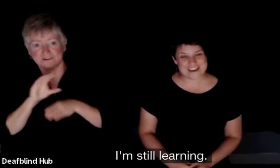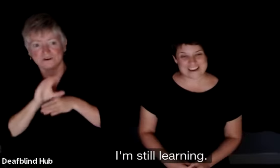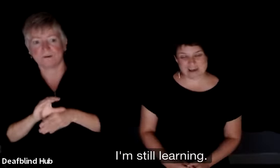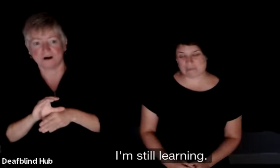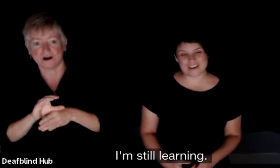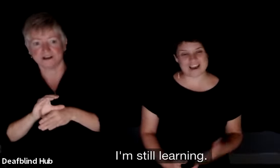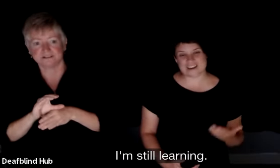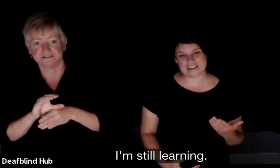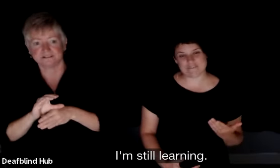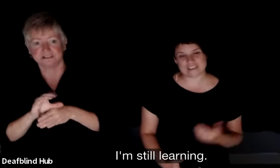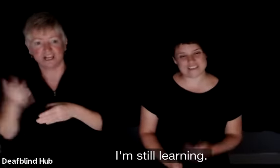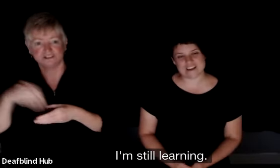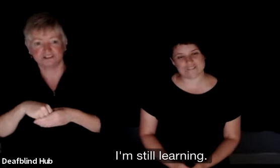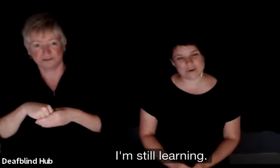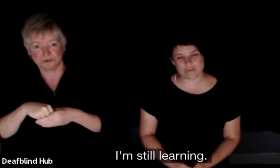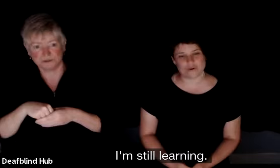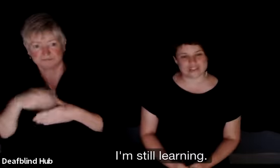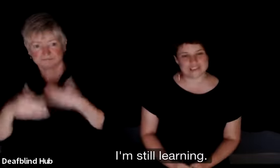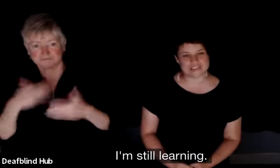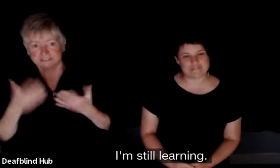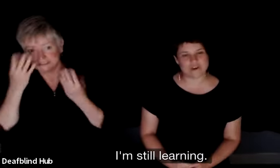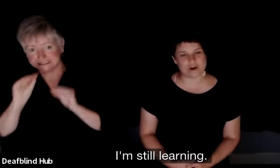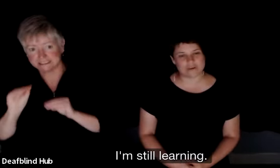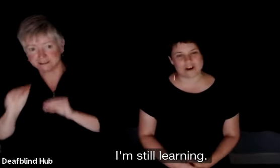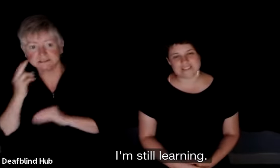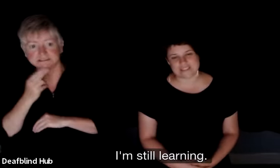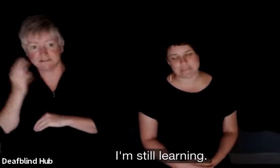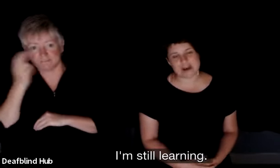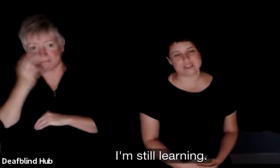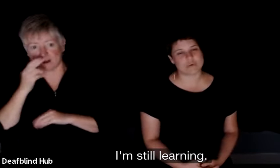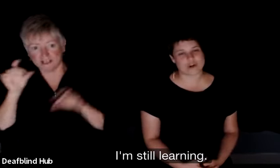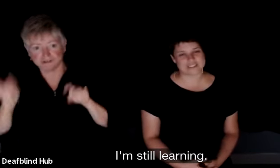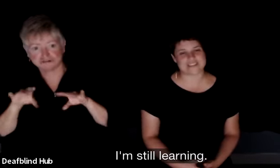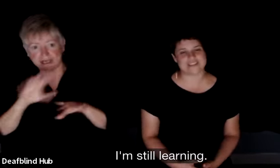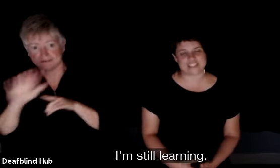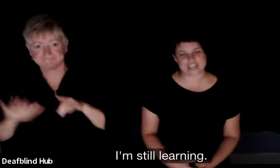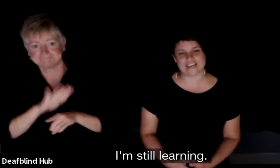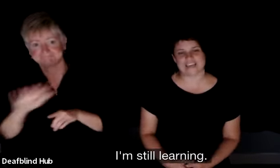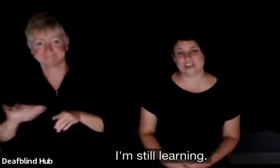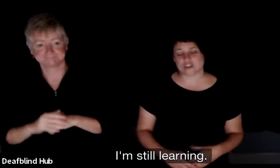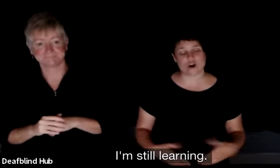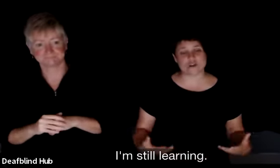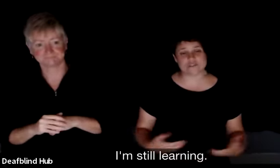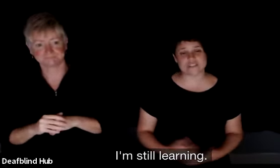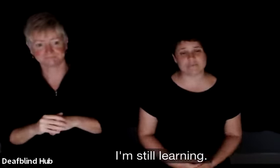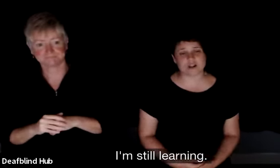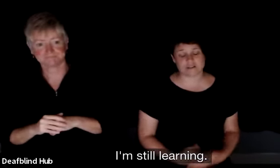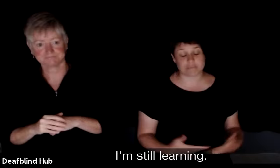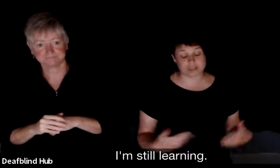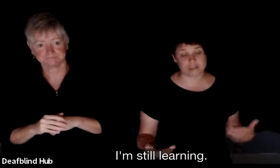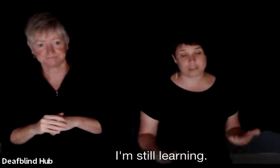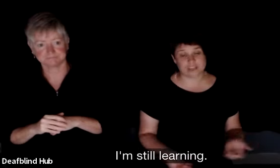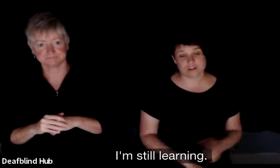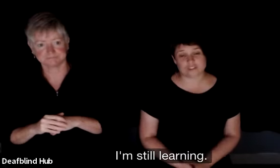more, but I can't emphasize enough how important it is to have the comm guides as part of the process in educating the whole of the